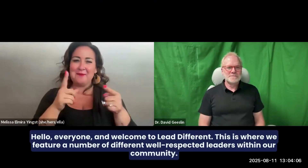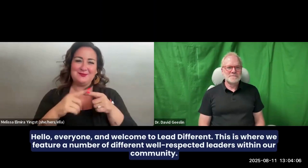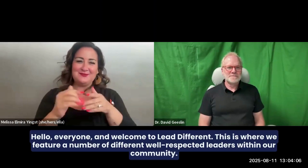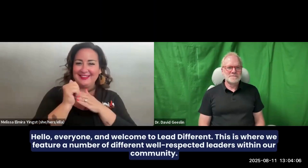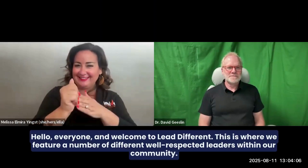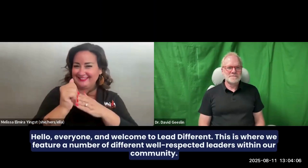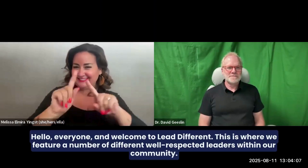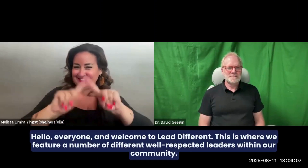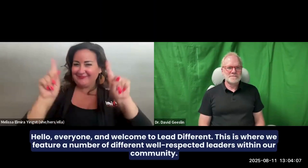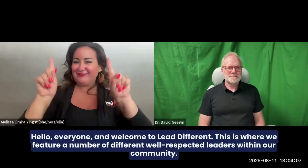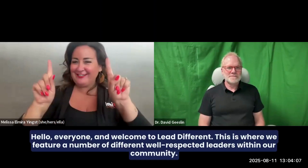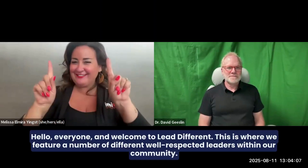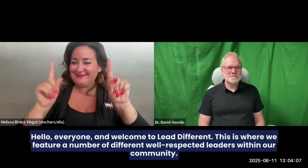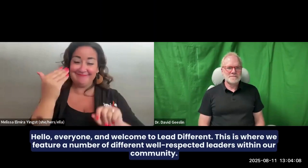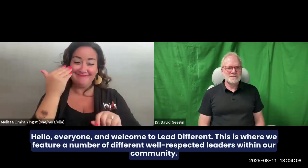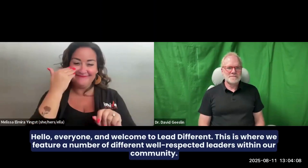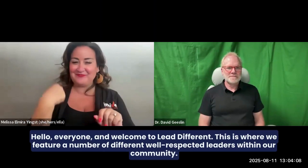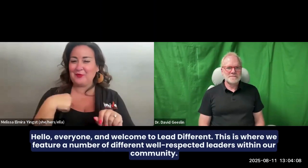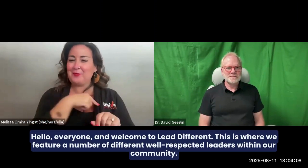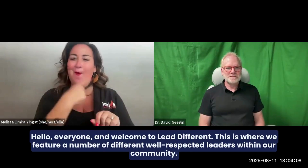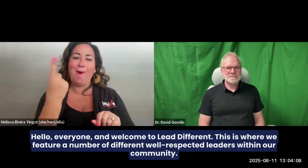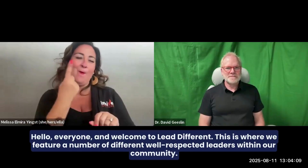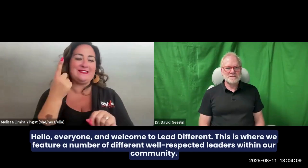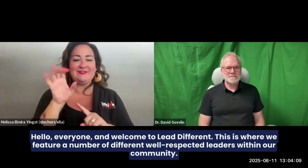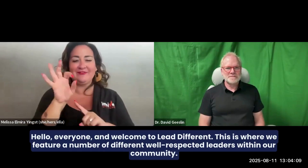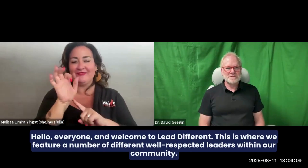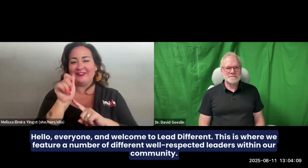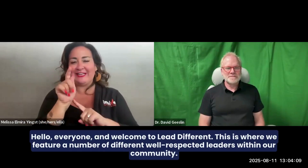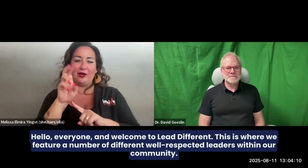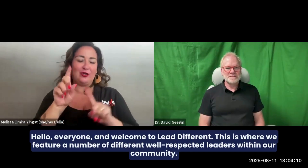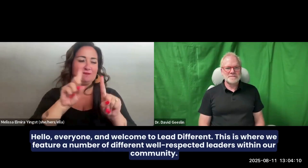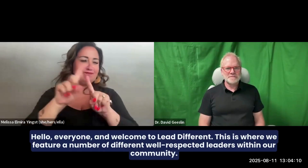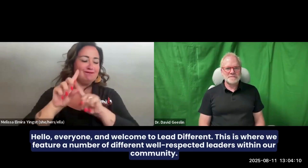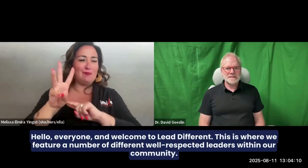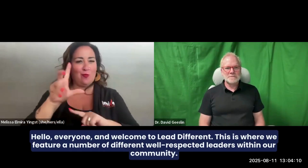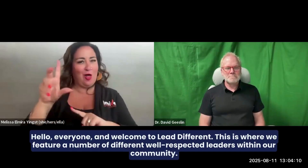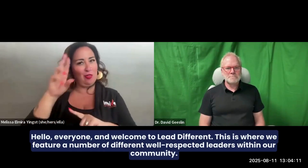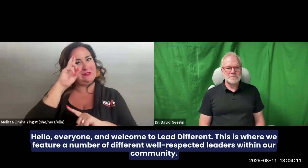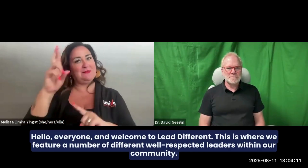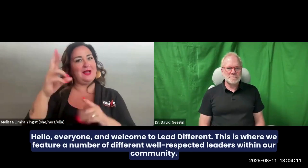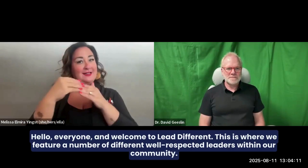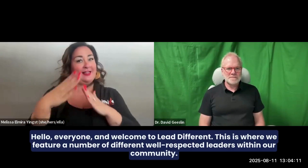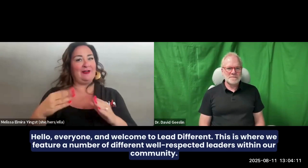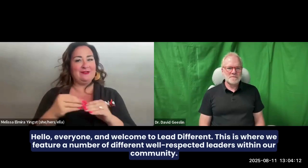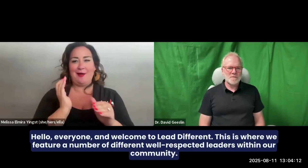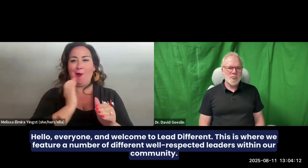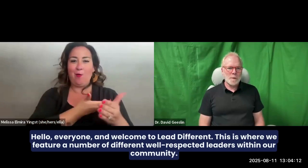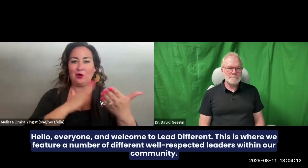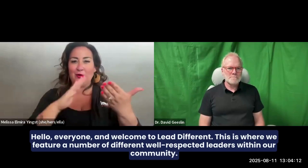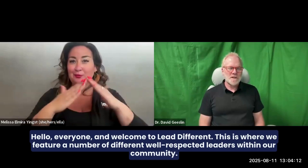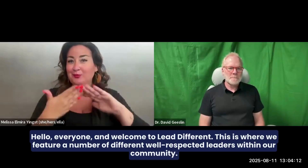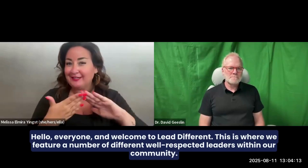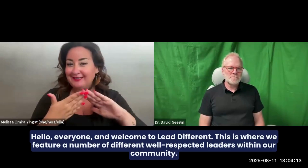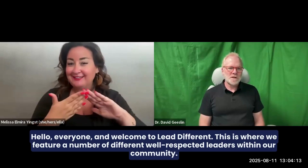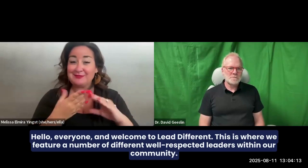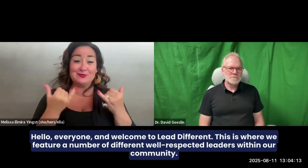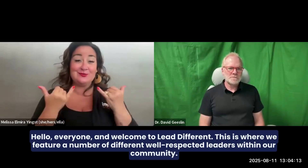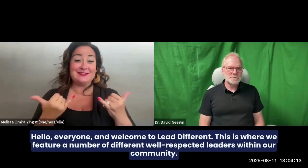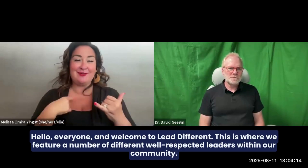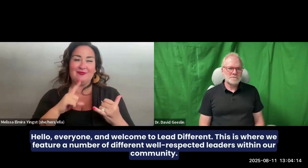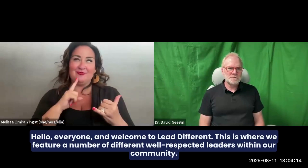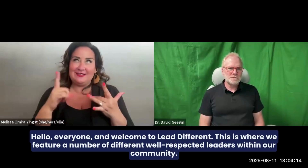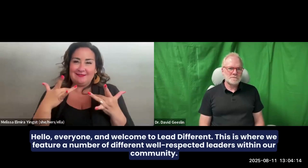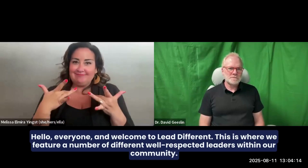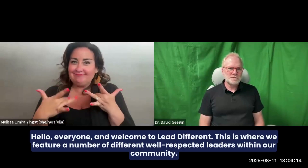Hello, everyone, and welcome to Lead Different. This is where we feature a number of different well